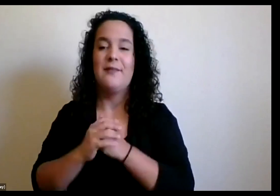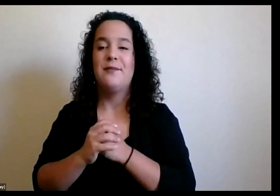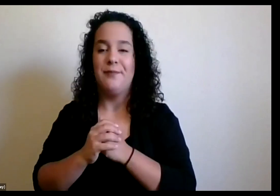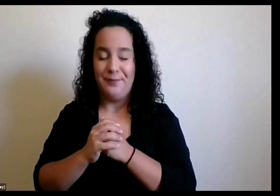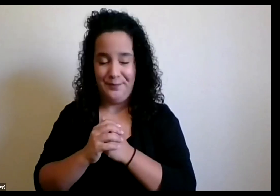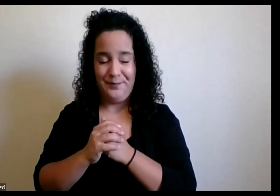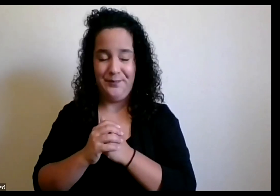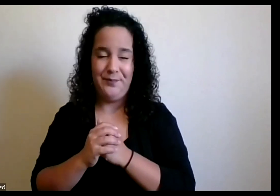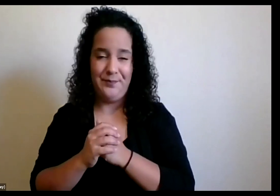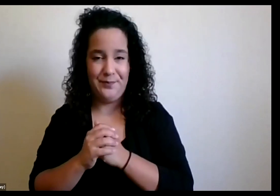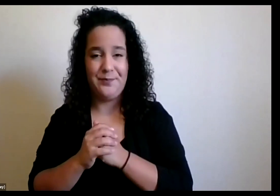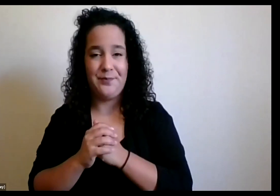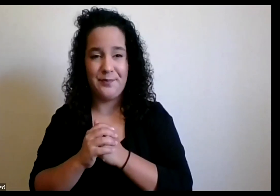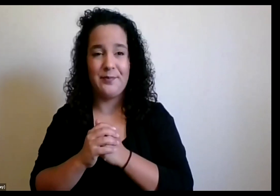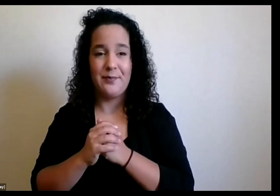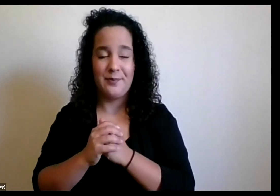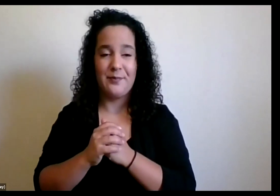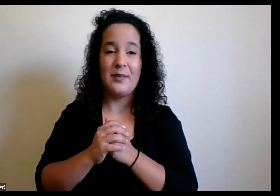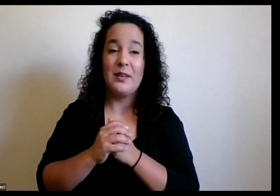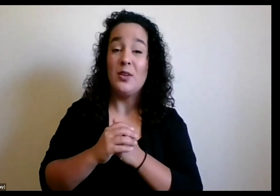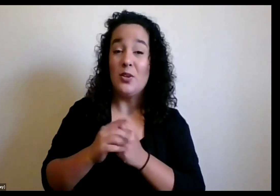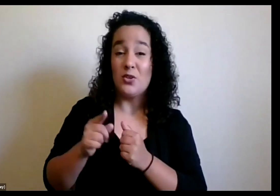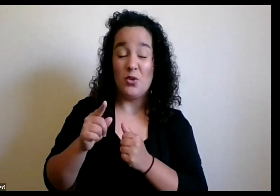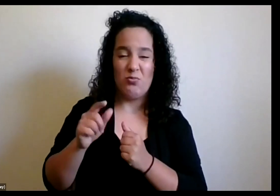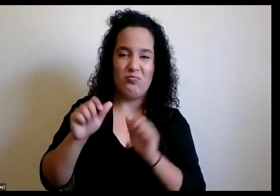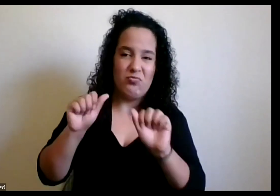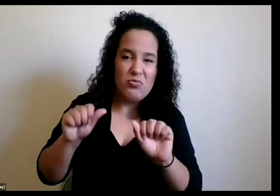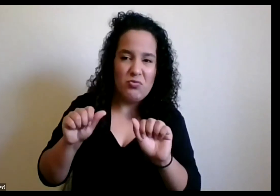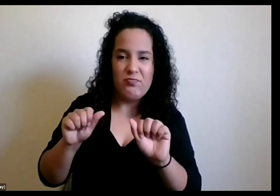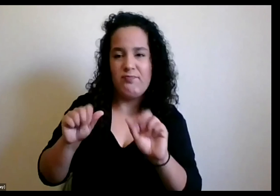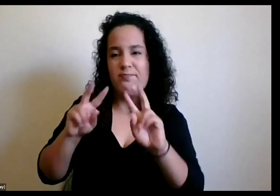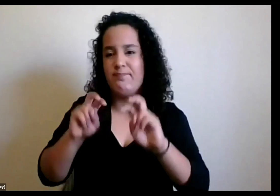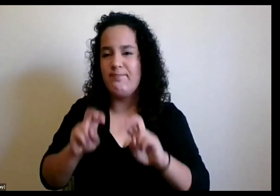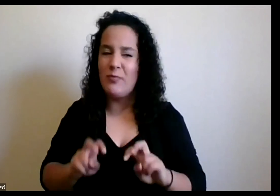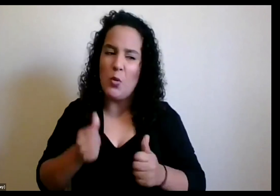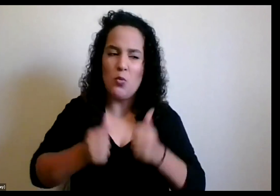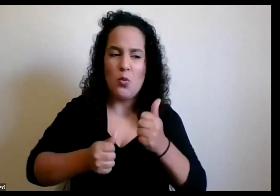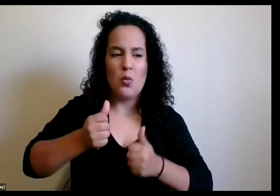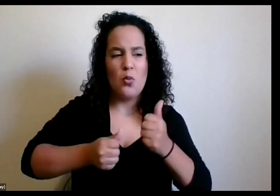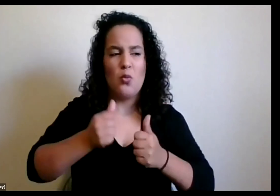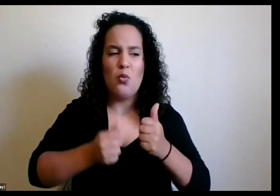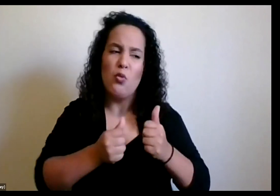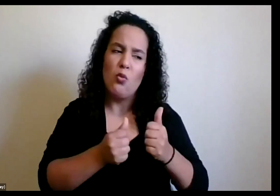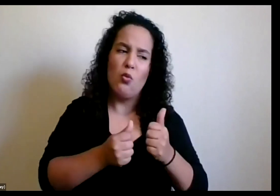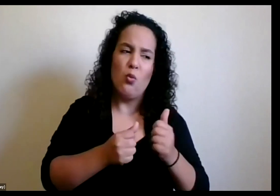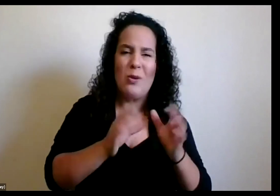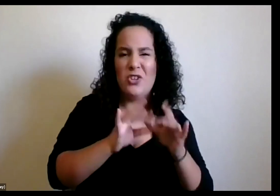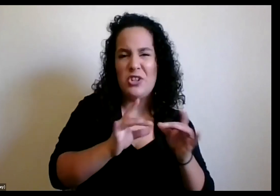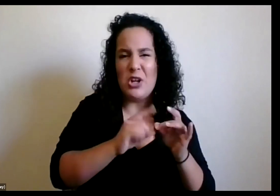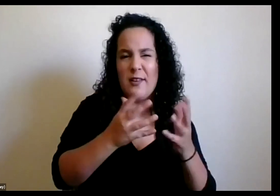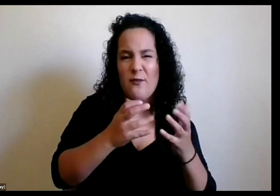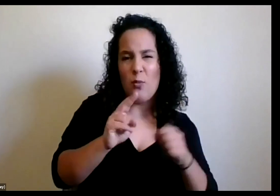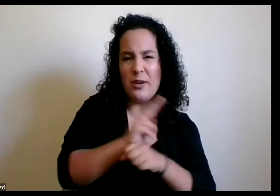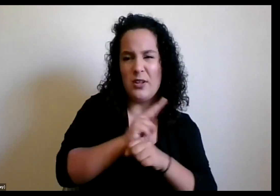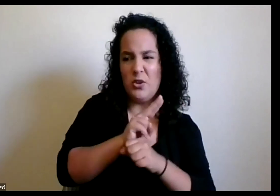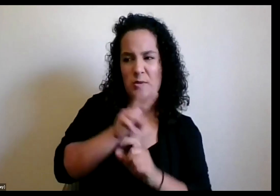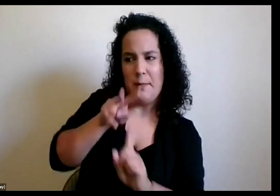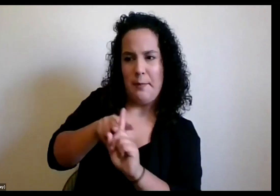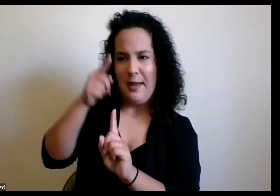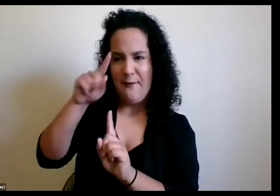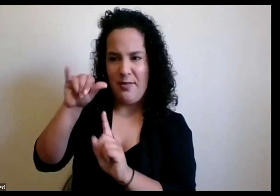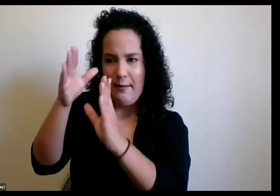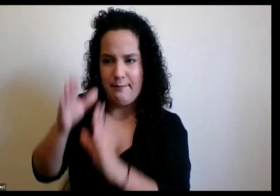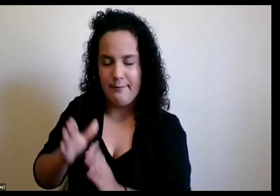so you have a sense of, you know, which of the segment specific messages you could be using in your area. I think